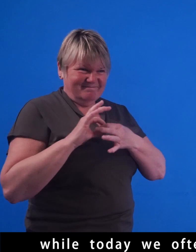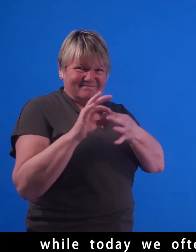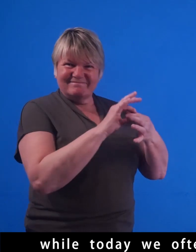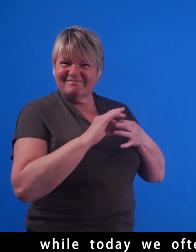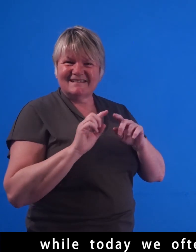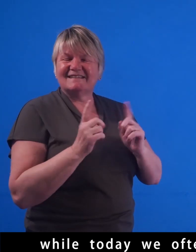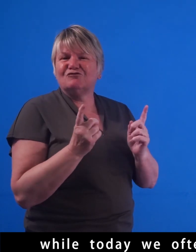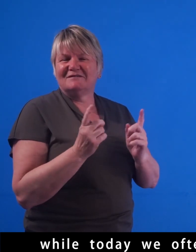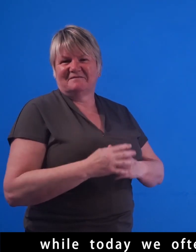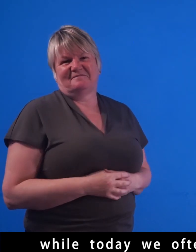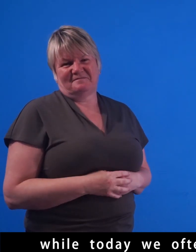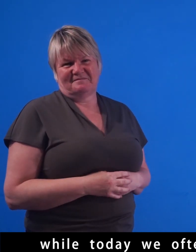siblings.